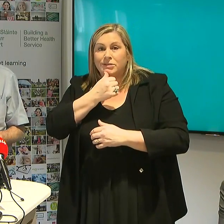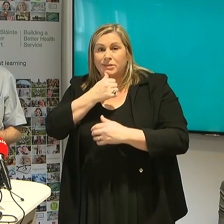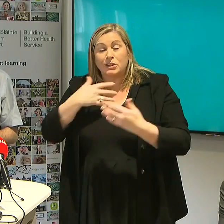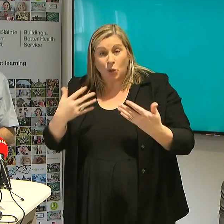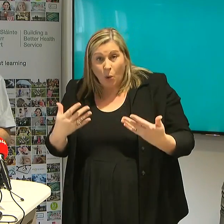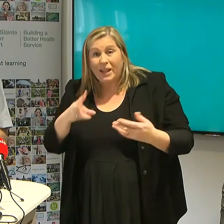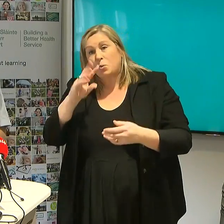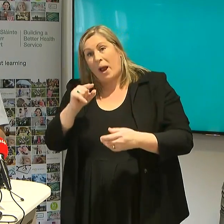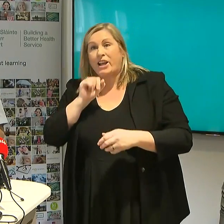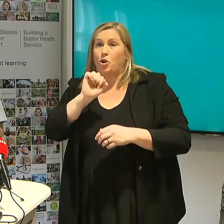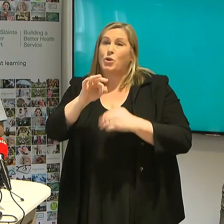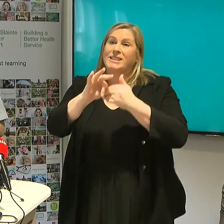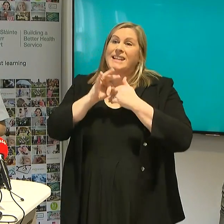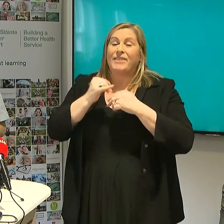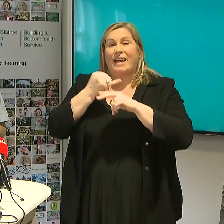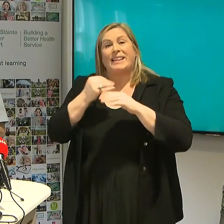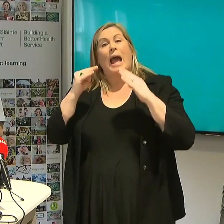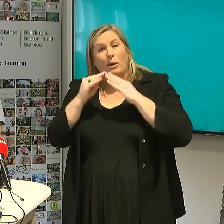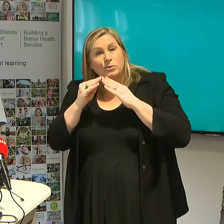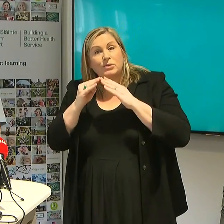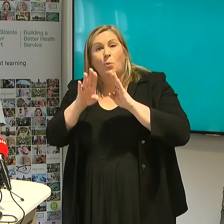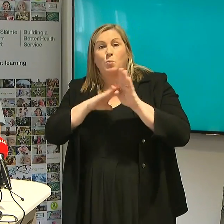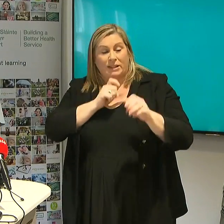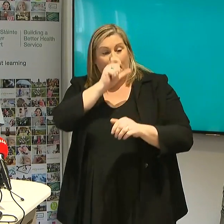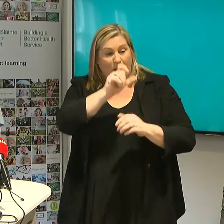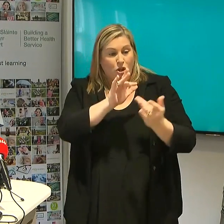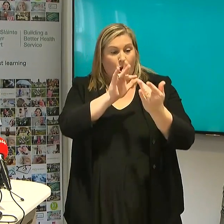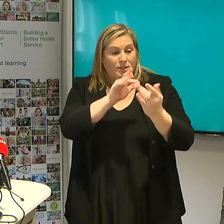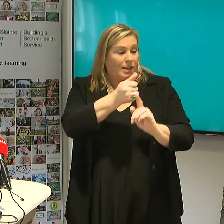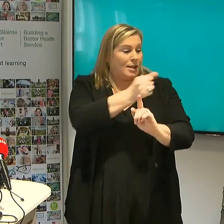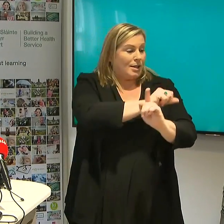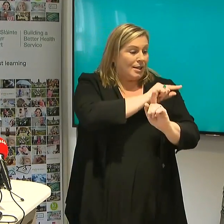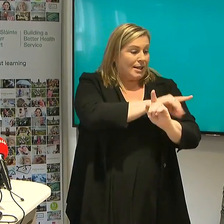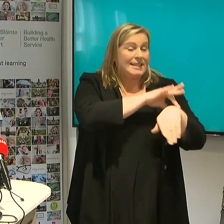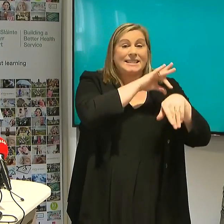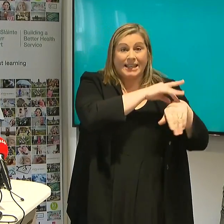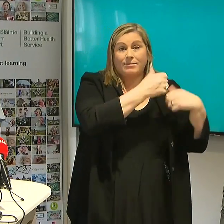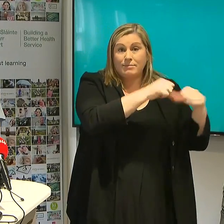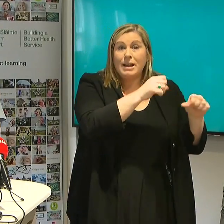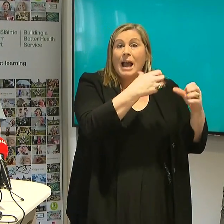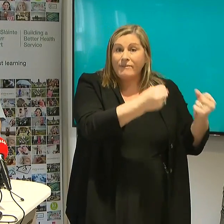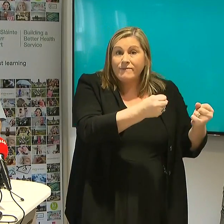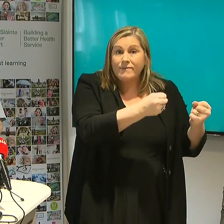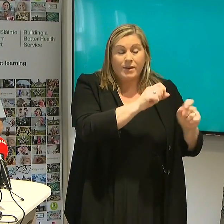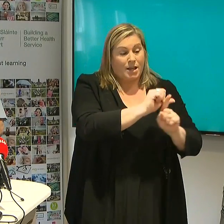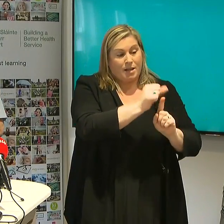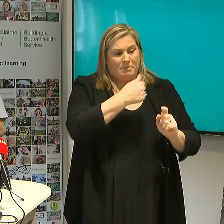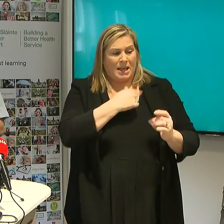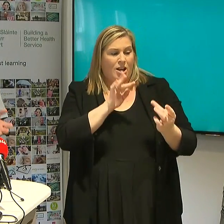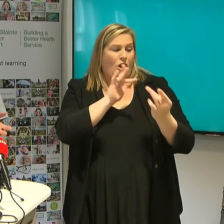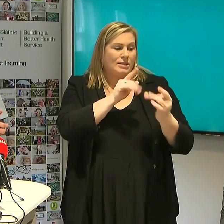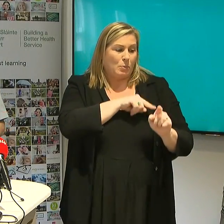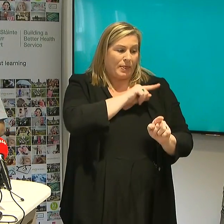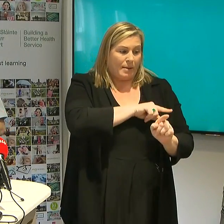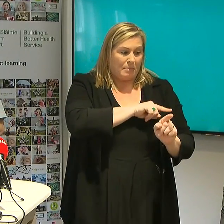So therefore, if I am living in the house of a contact, but the person who is a contact as well, the chance that I'm taking that